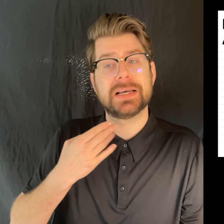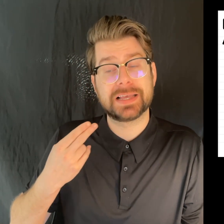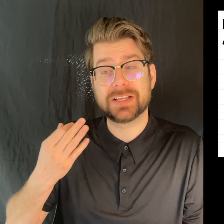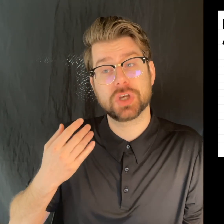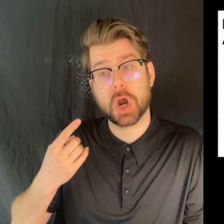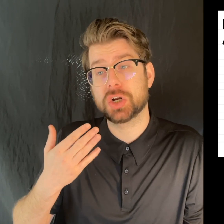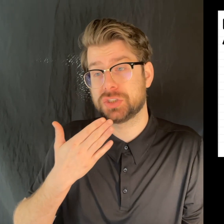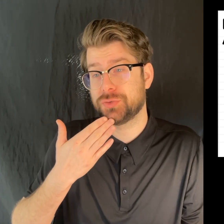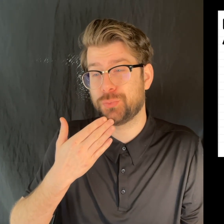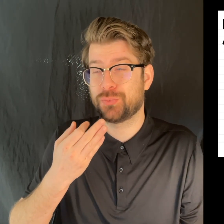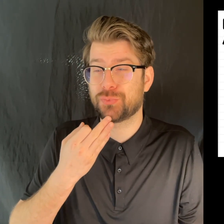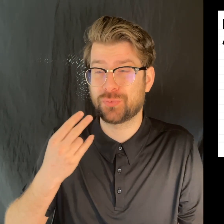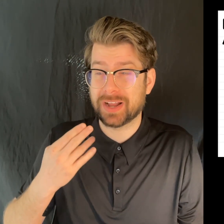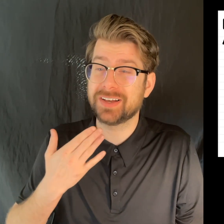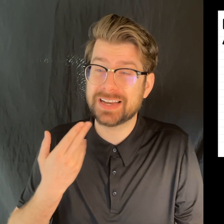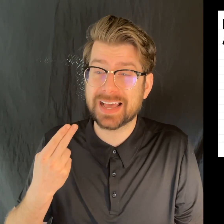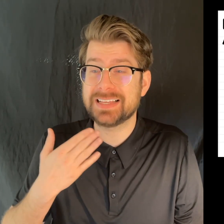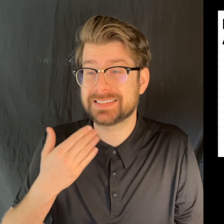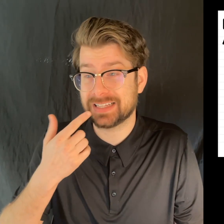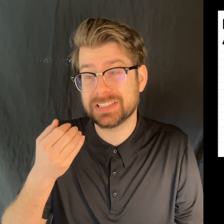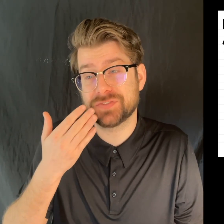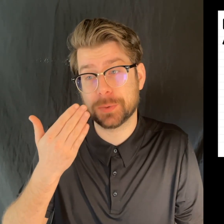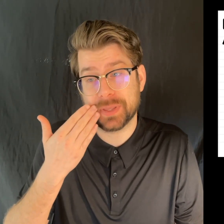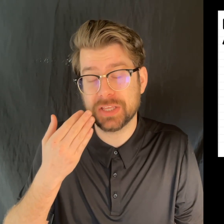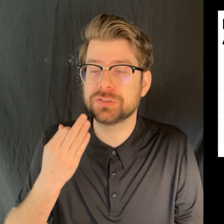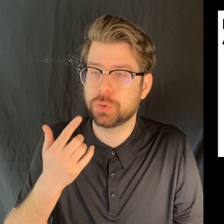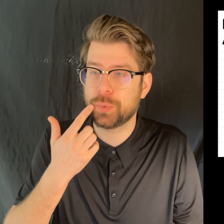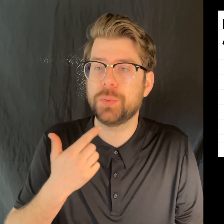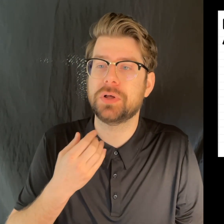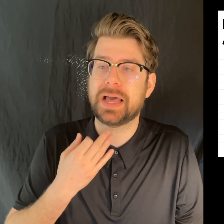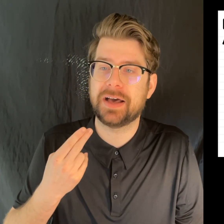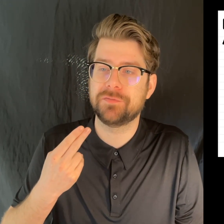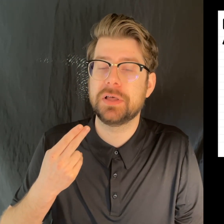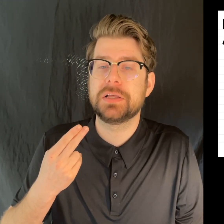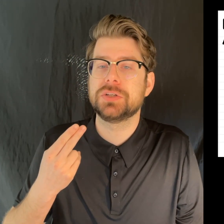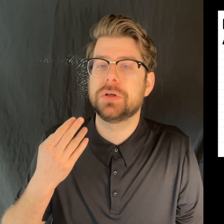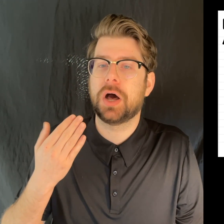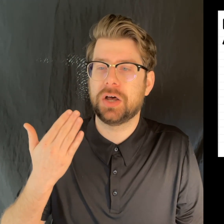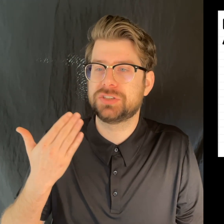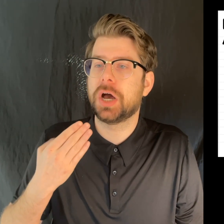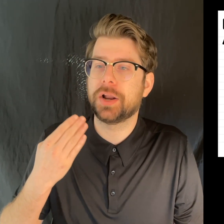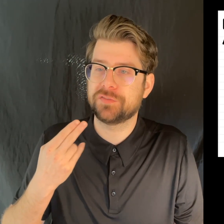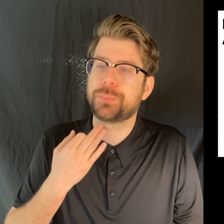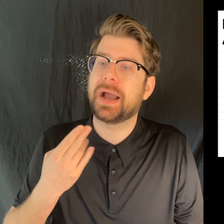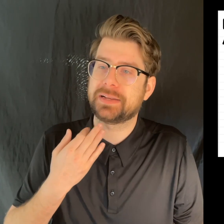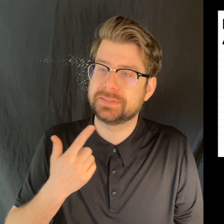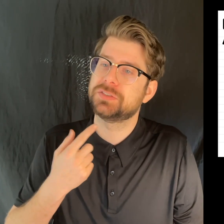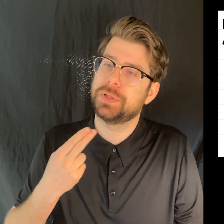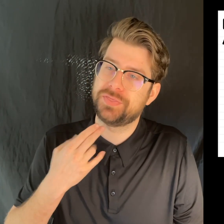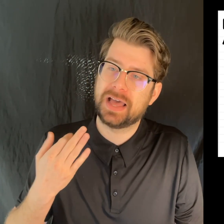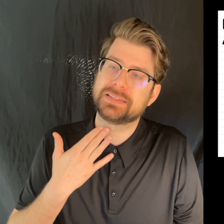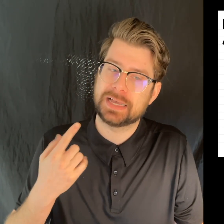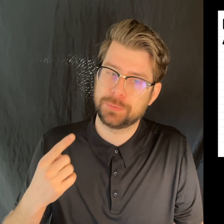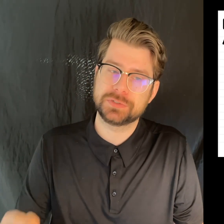is hard to recognize, at least for me, so we will have a ton of practice with that sound.